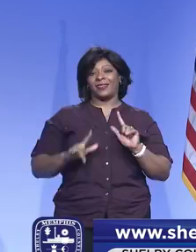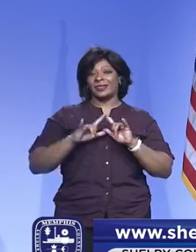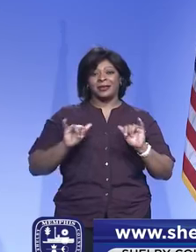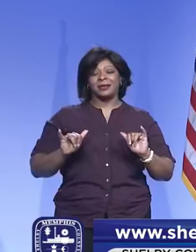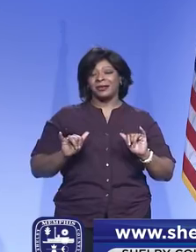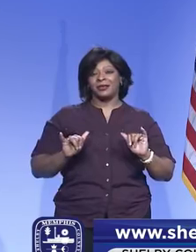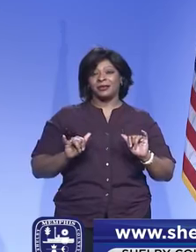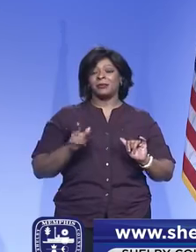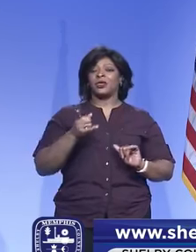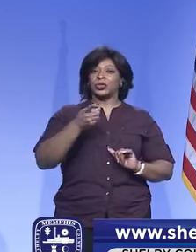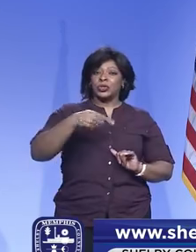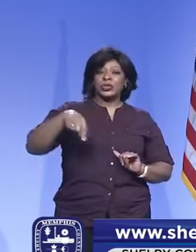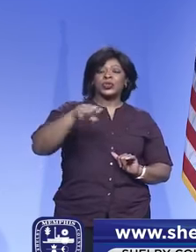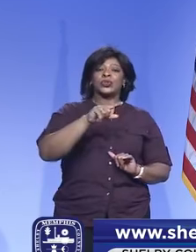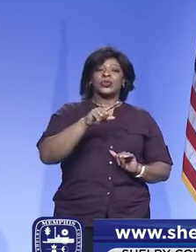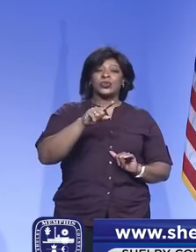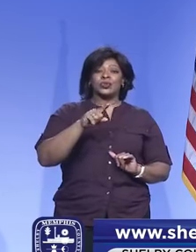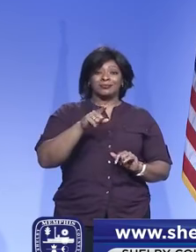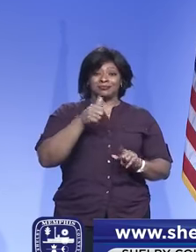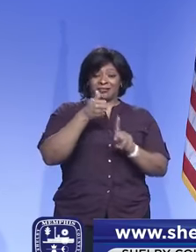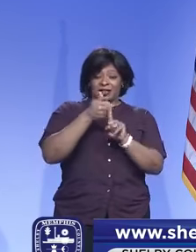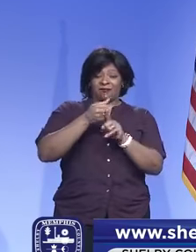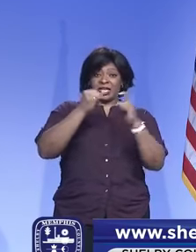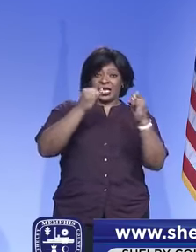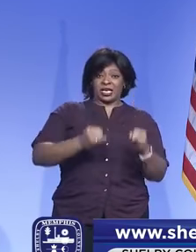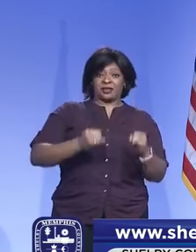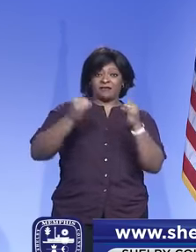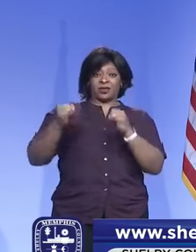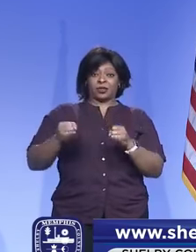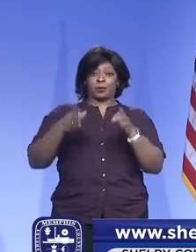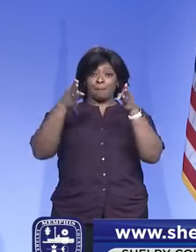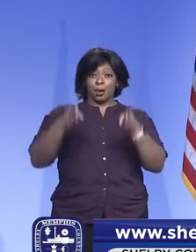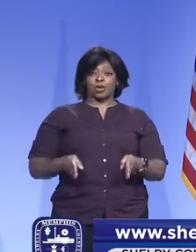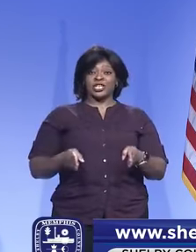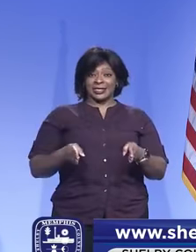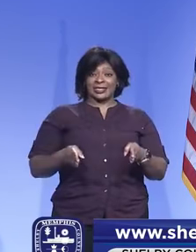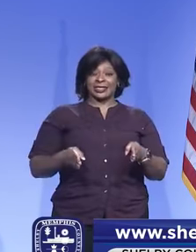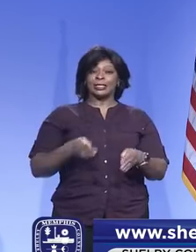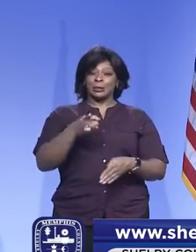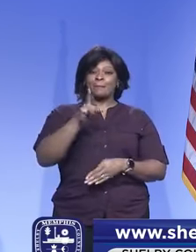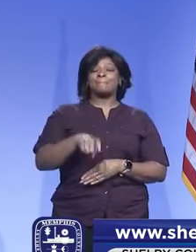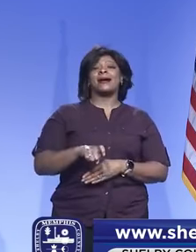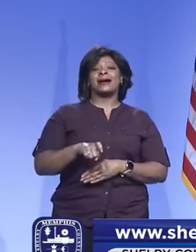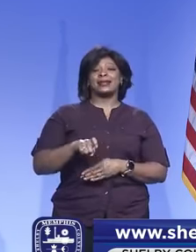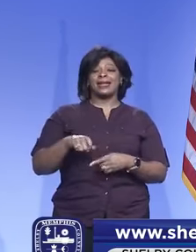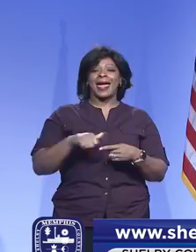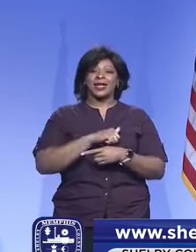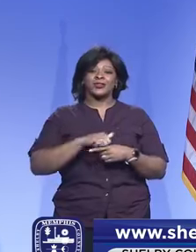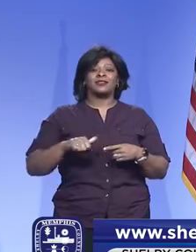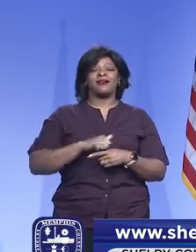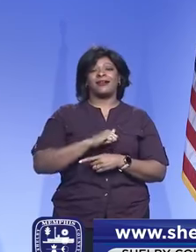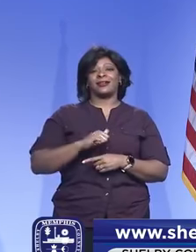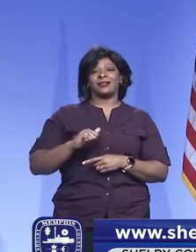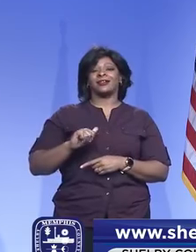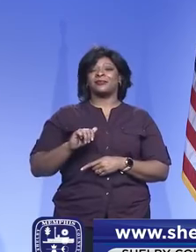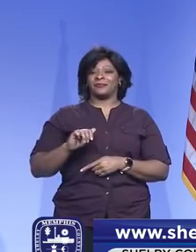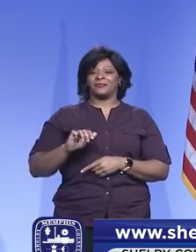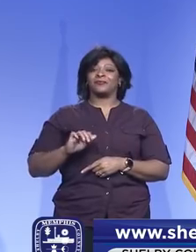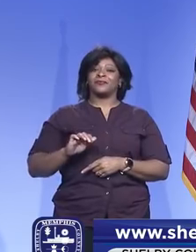You, as an individual, as a person, must exercise